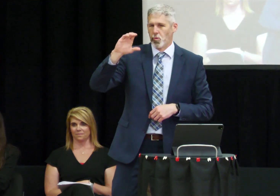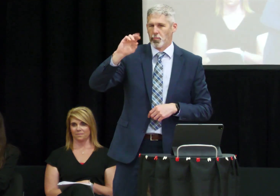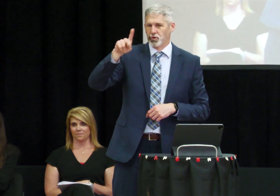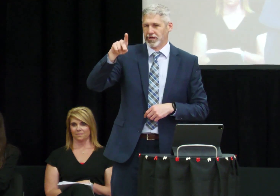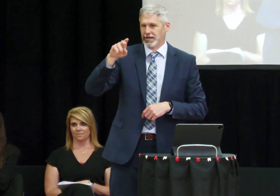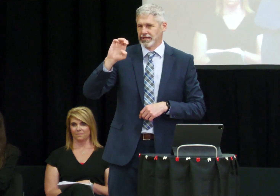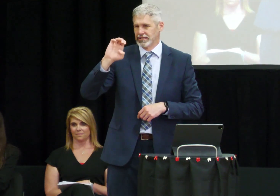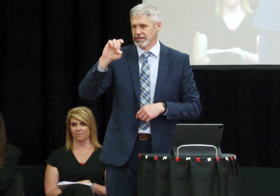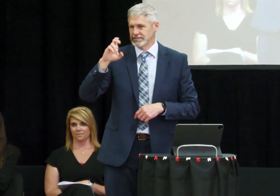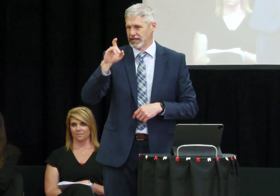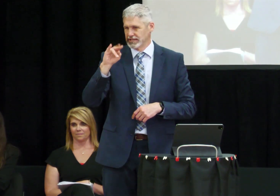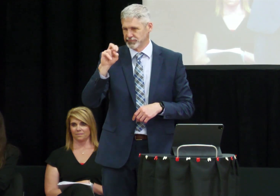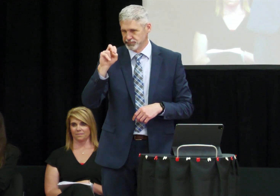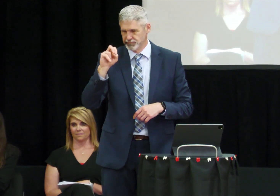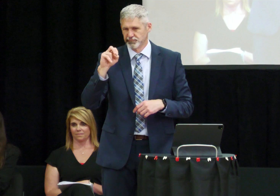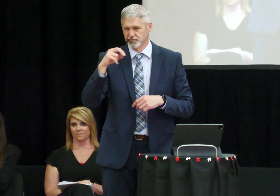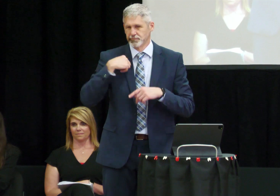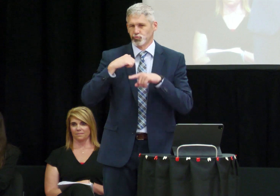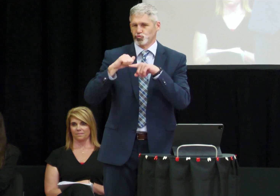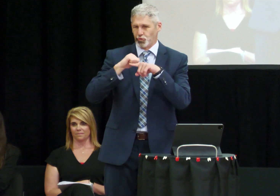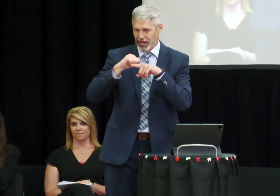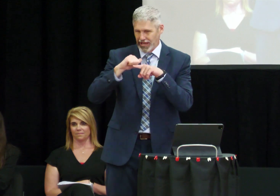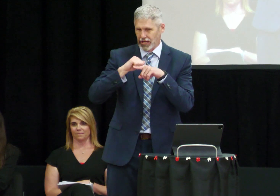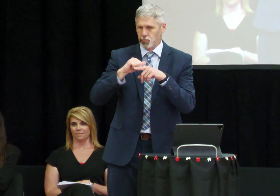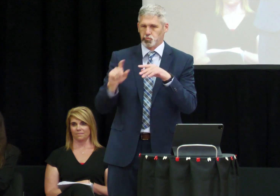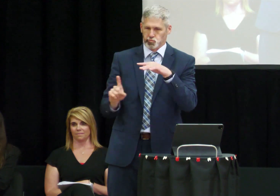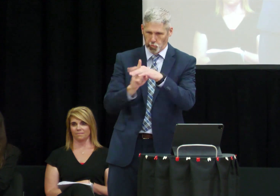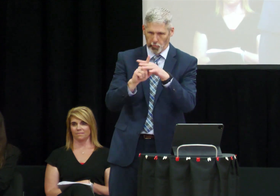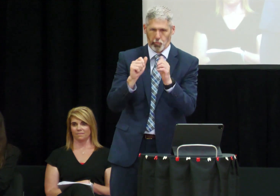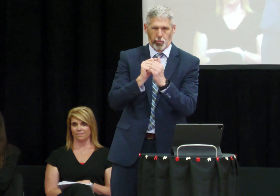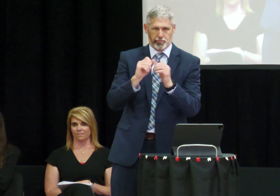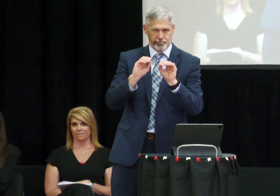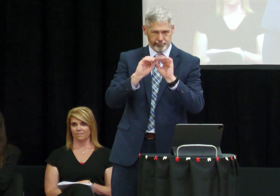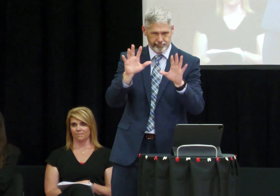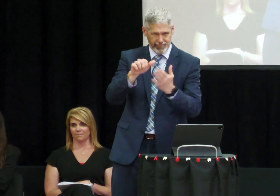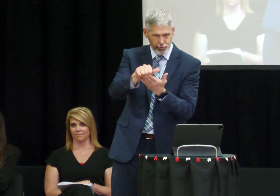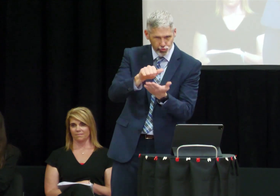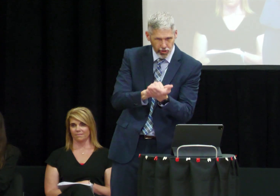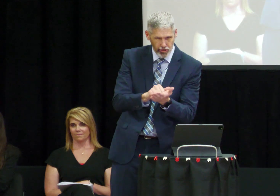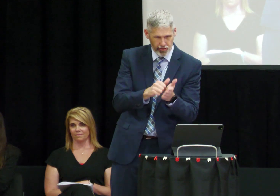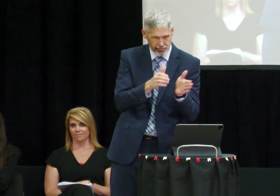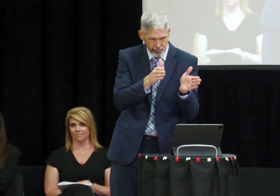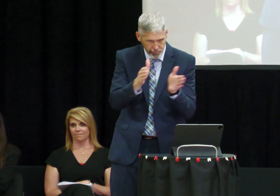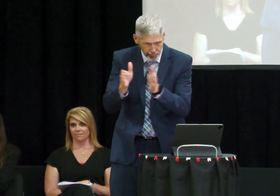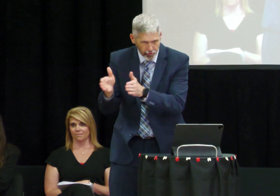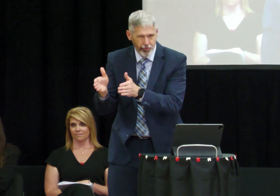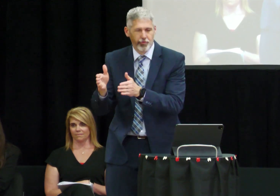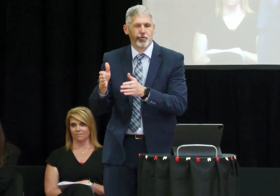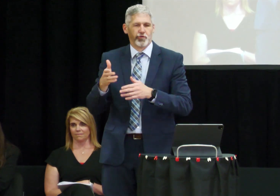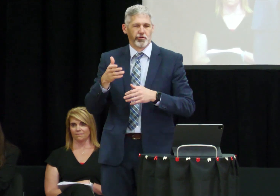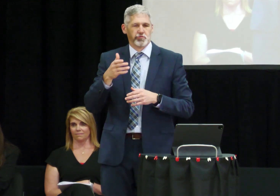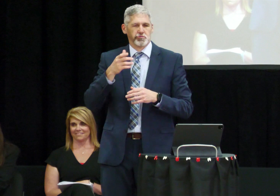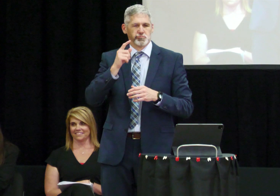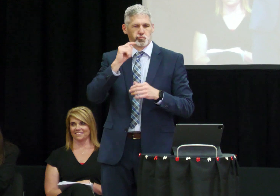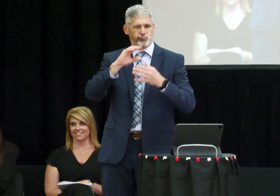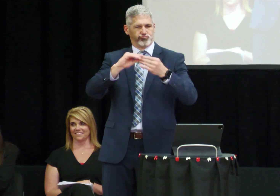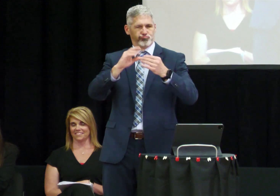I work as a corporate executive, and I have been trained to show up with a very clear agenda that